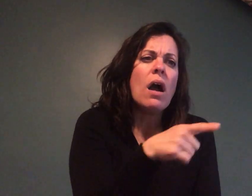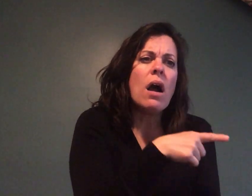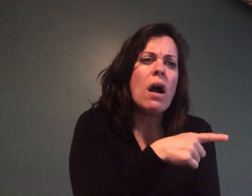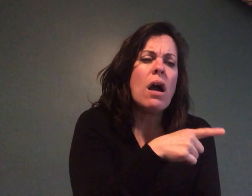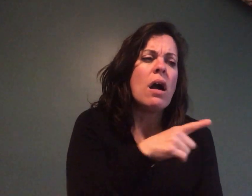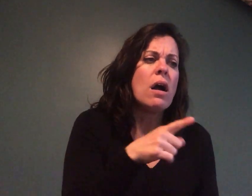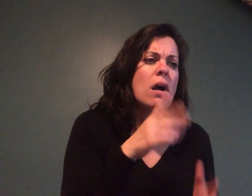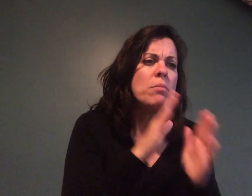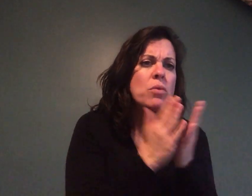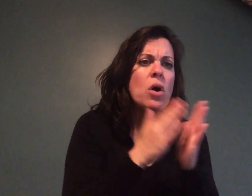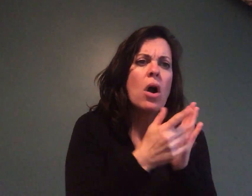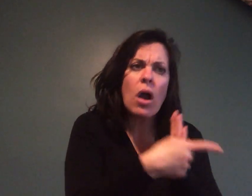here, Malachi?